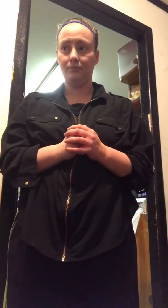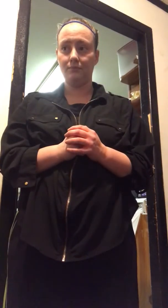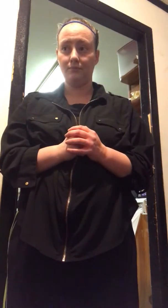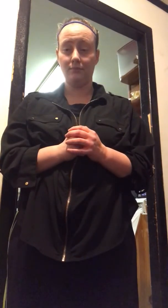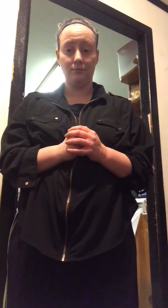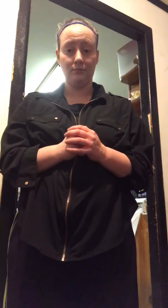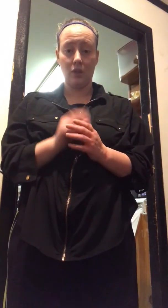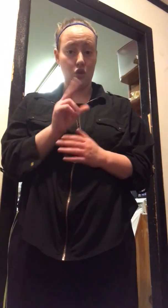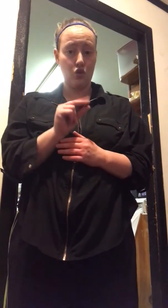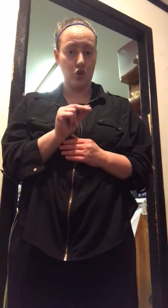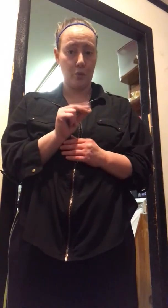No.